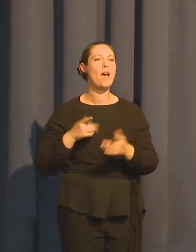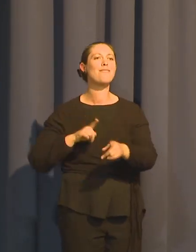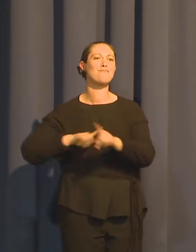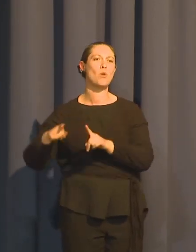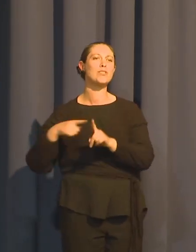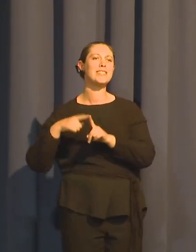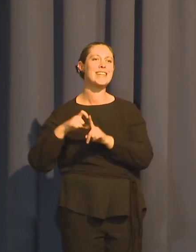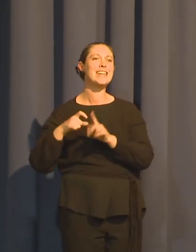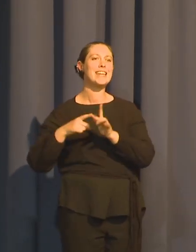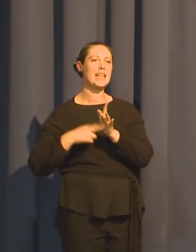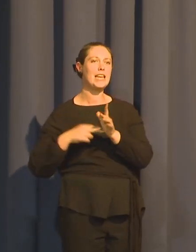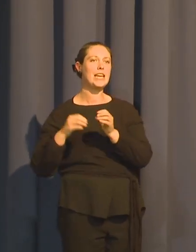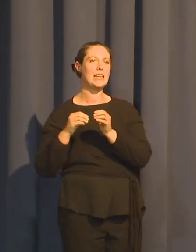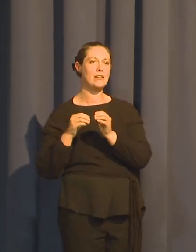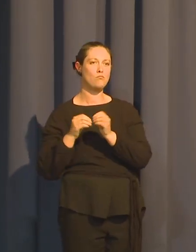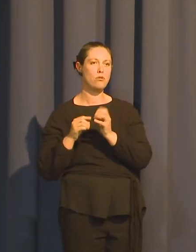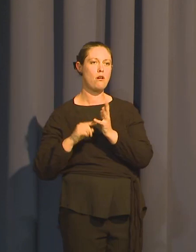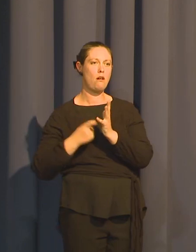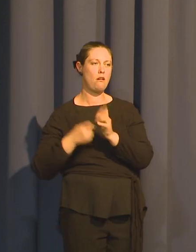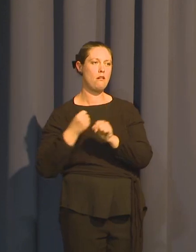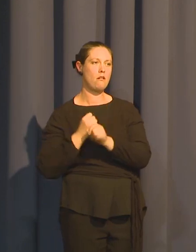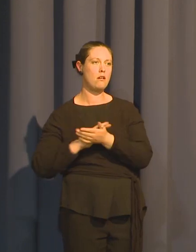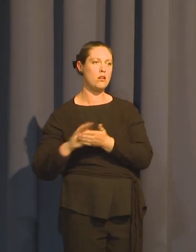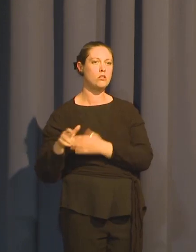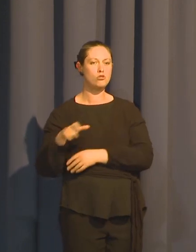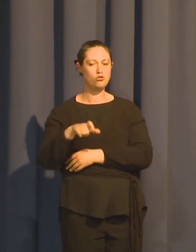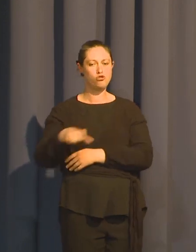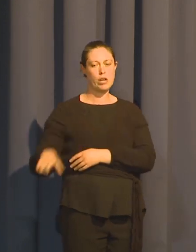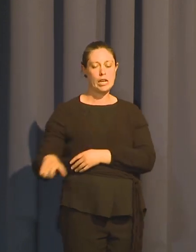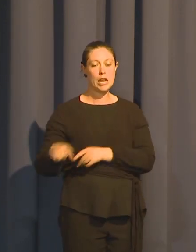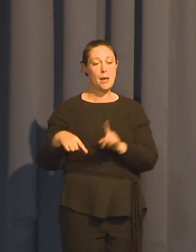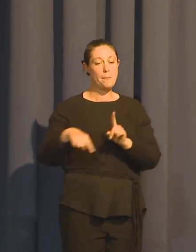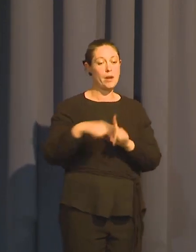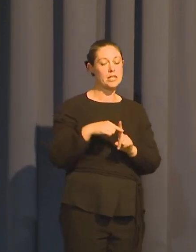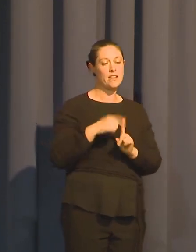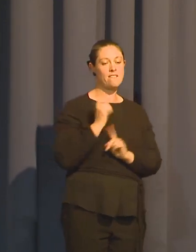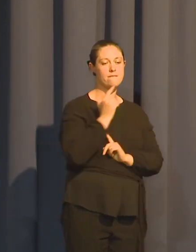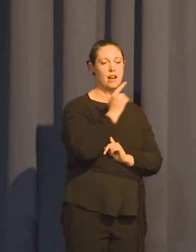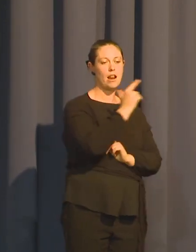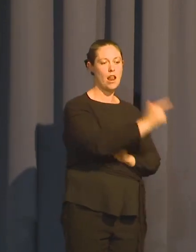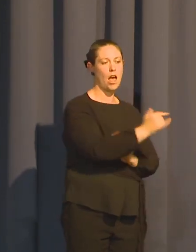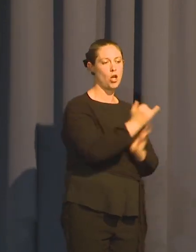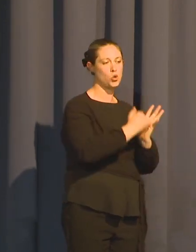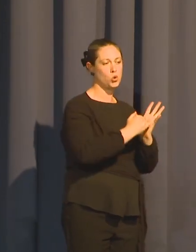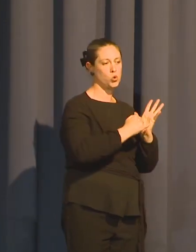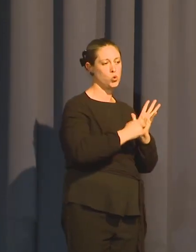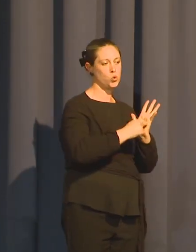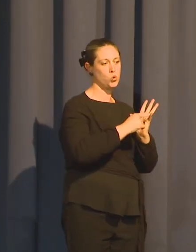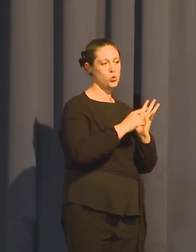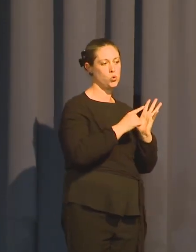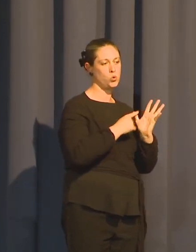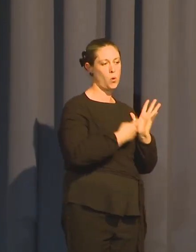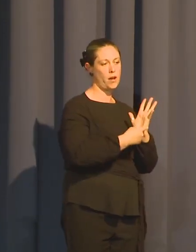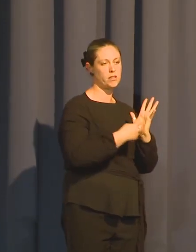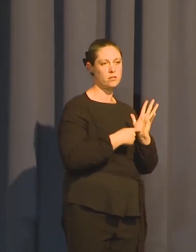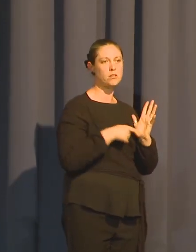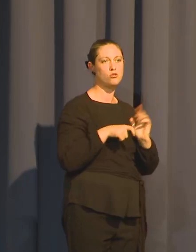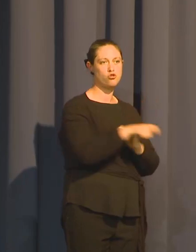is one other short section of pipe in, at the far end, down by Stewart Street, at the far end of town here.